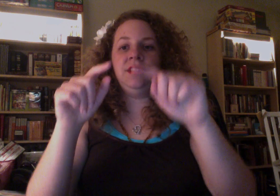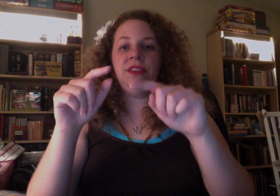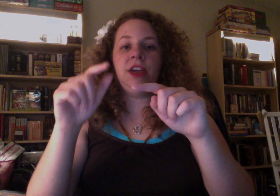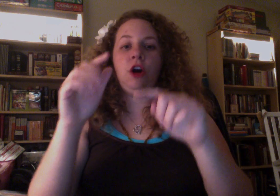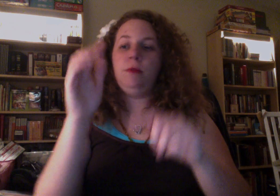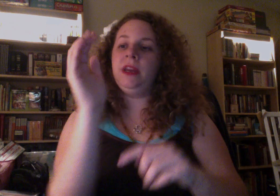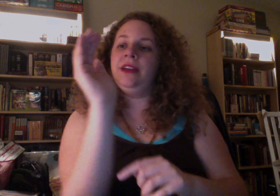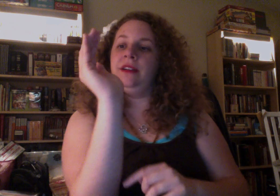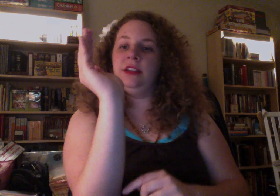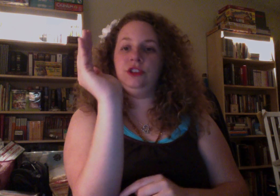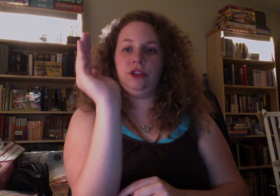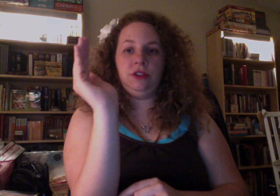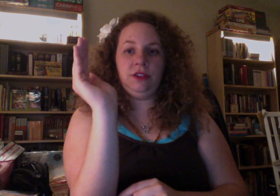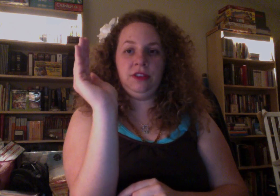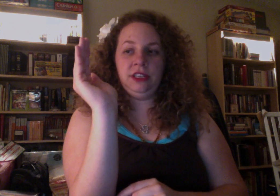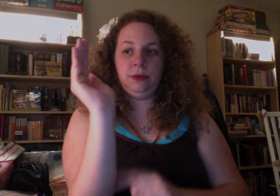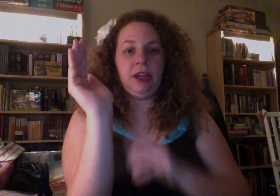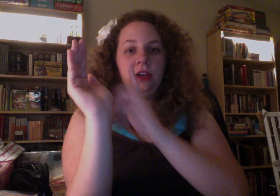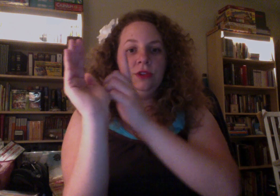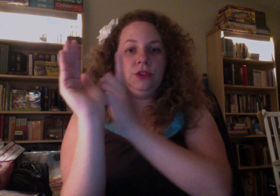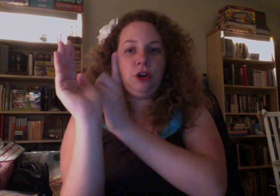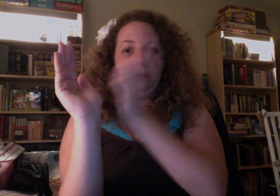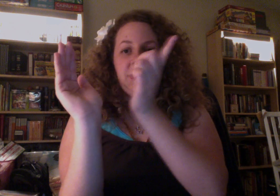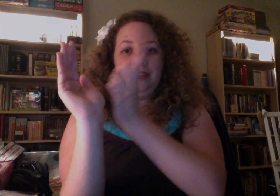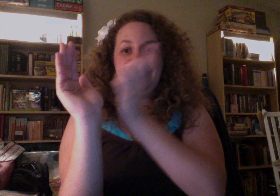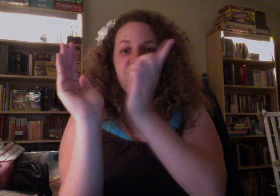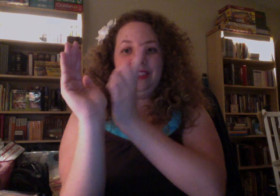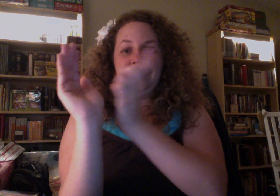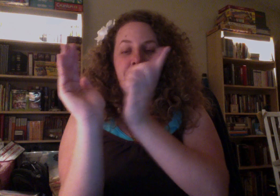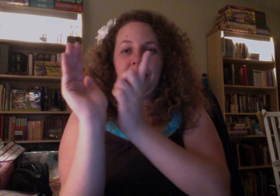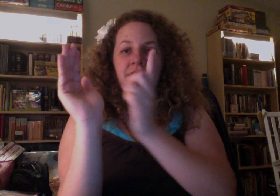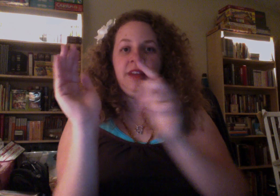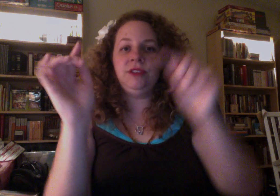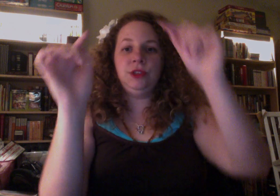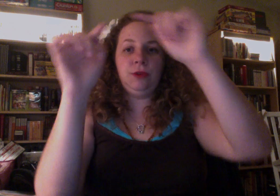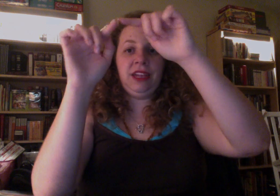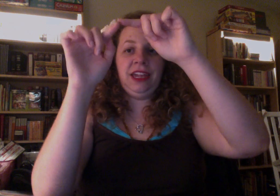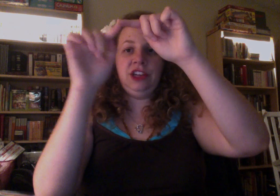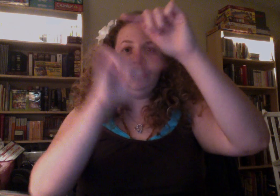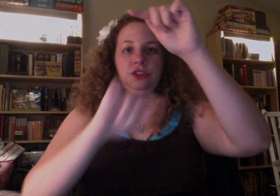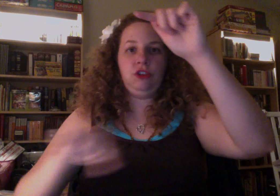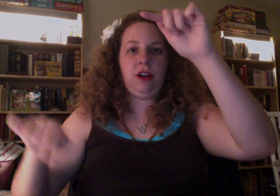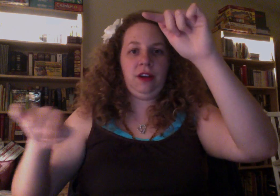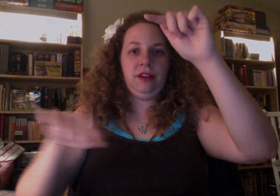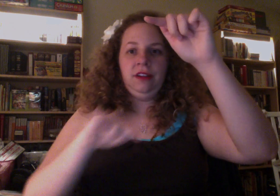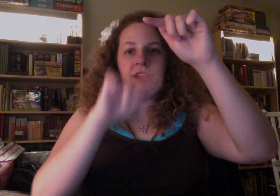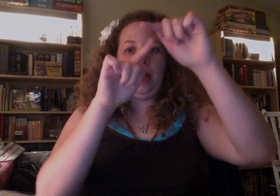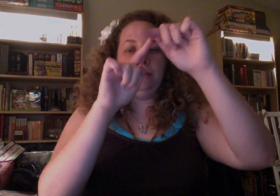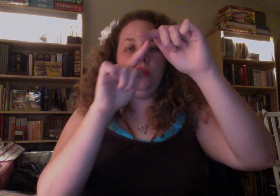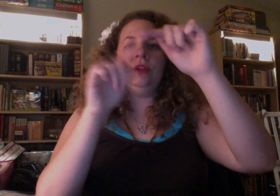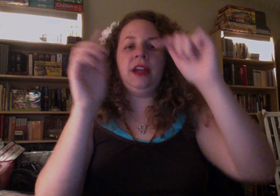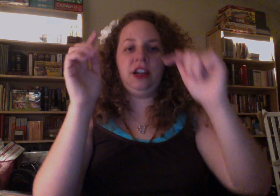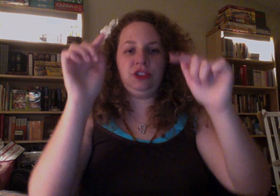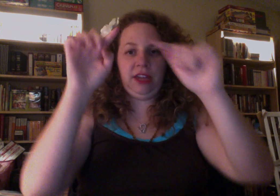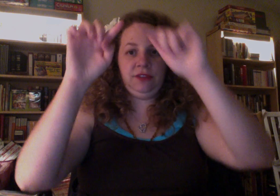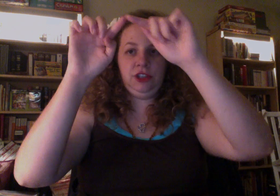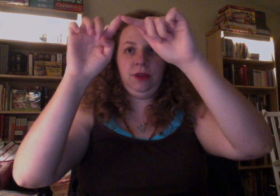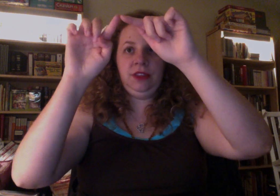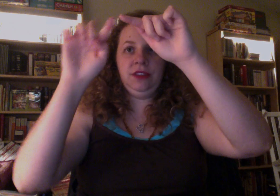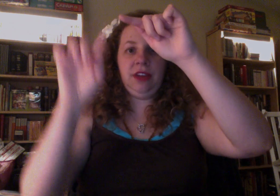the opening, it's turned this way, so the opening is facing my left, so I can't just draw a moon. I actually have to do it in the